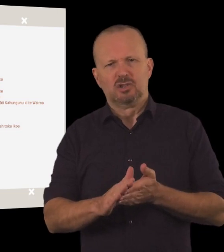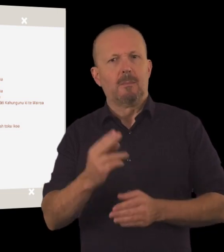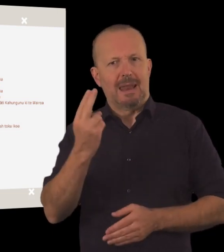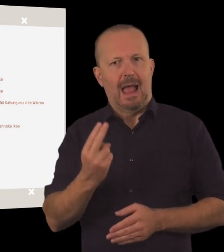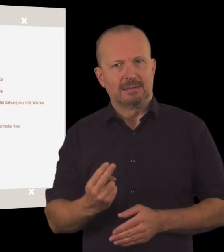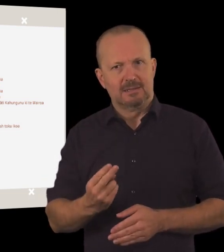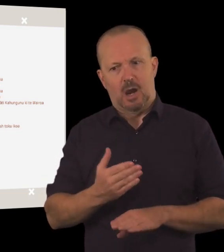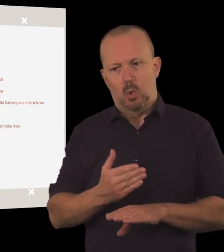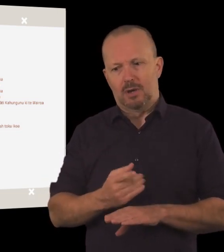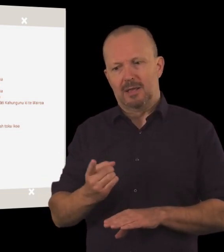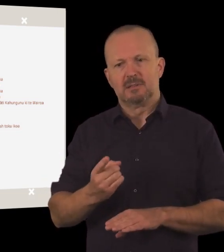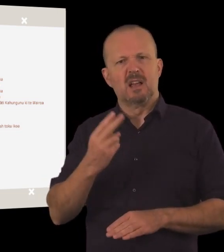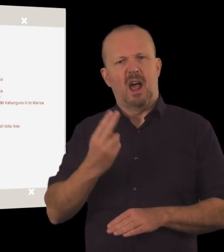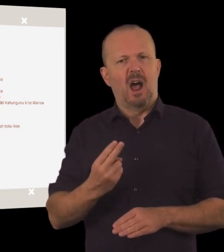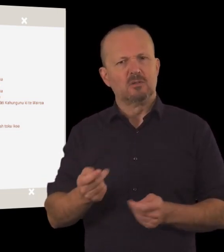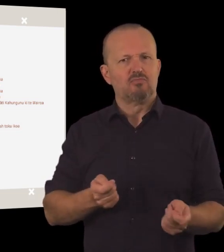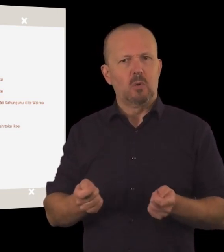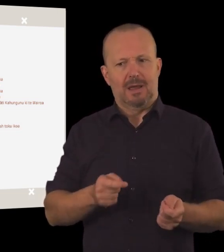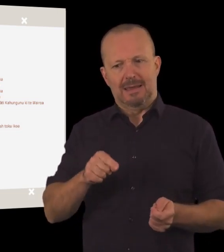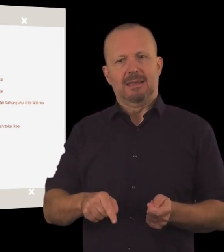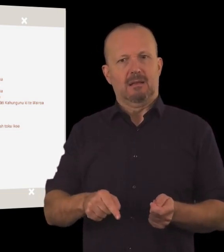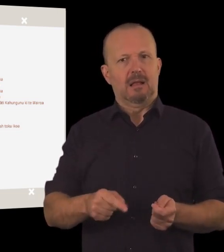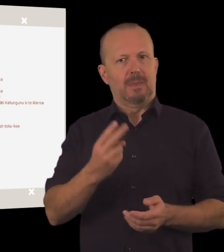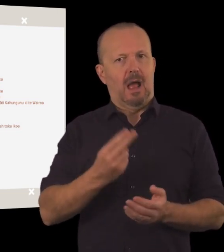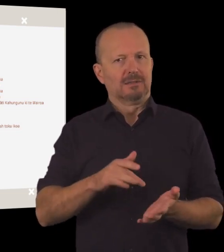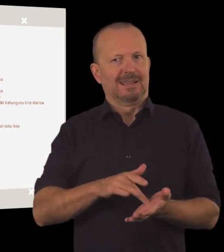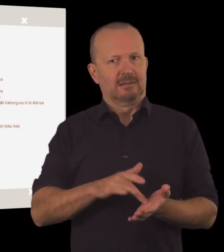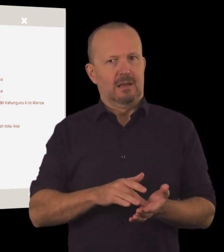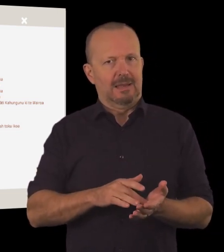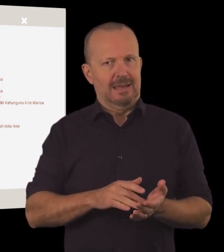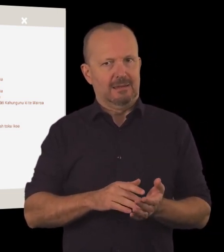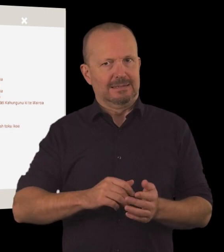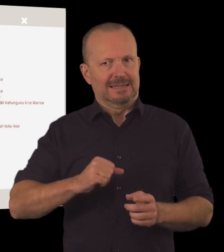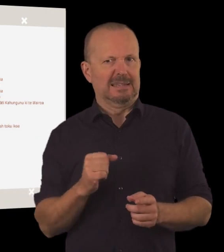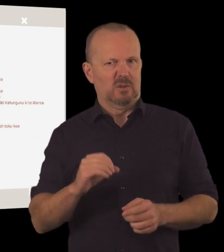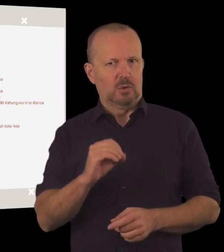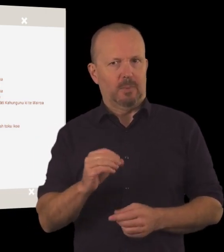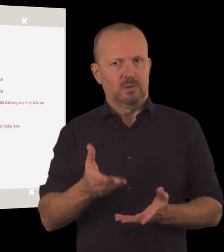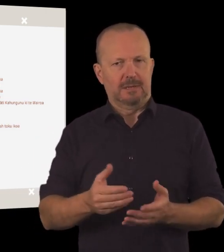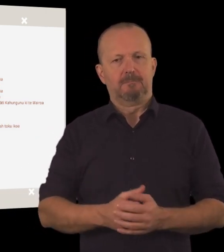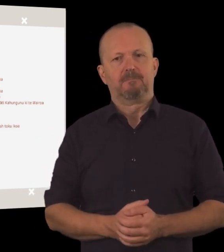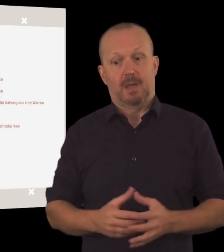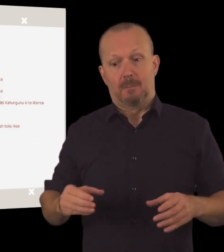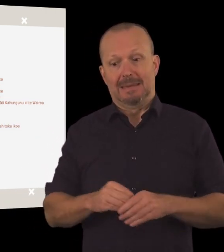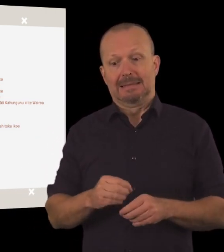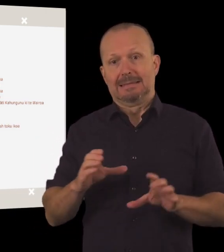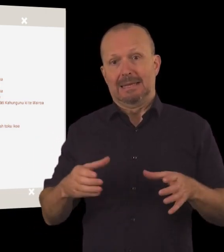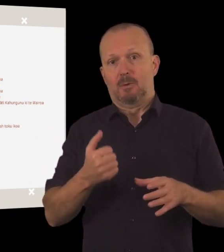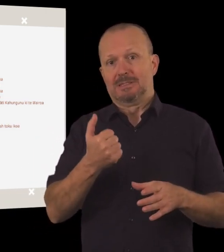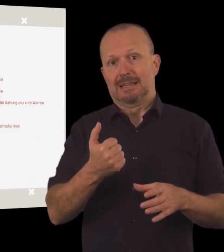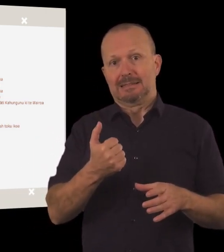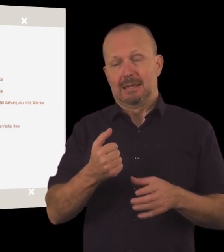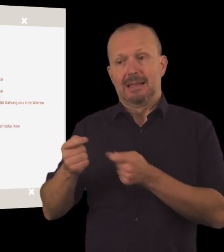an artist working as an arts worker here at Artsenta in Otepoti. I'm one of a team of